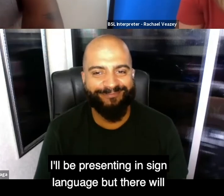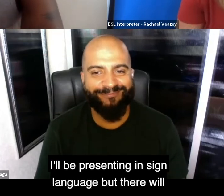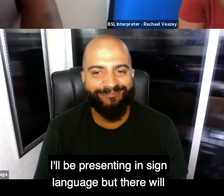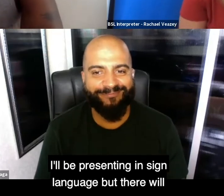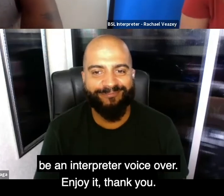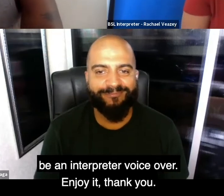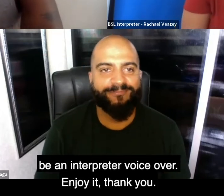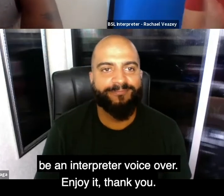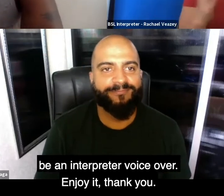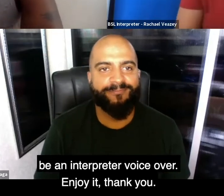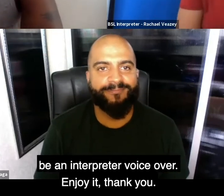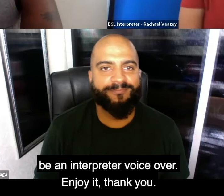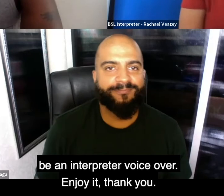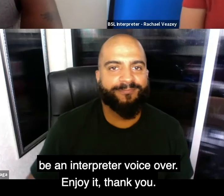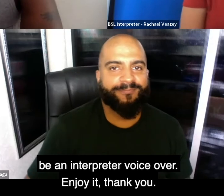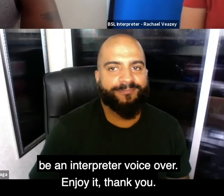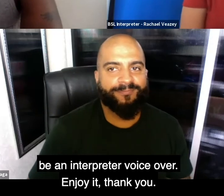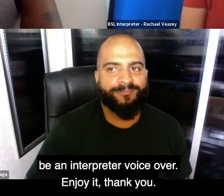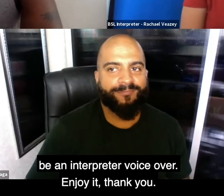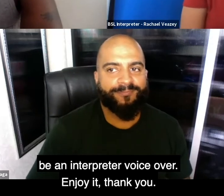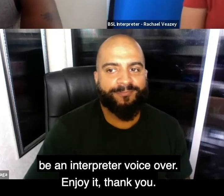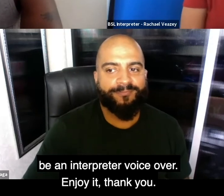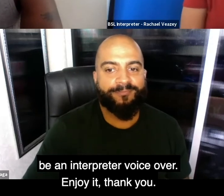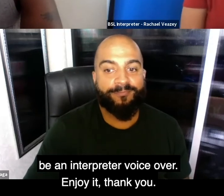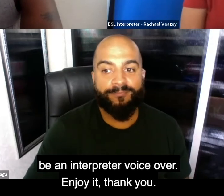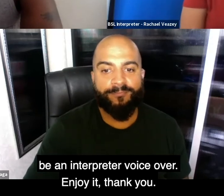but there'll be an interpretive voiceover. Enjoy it. Thank you.